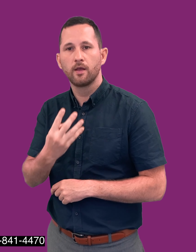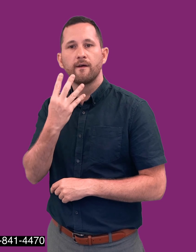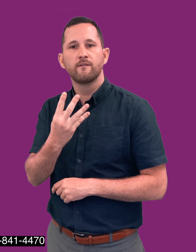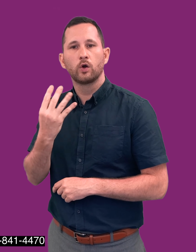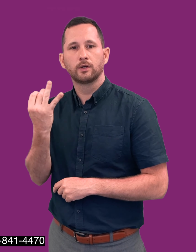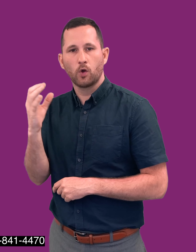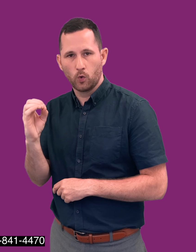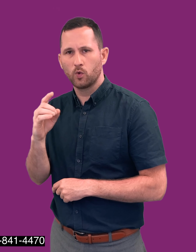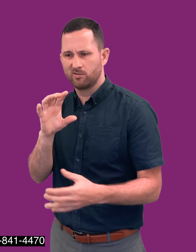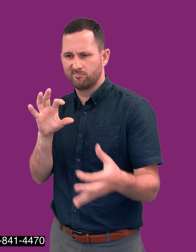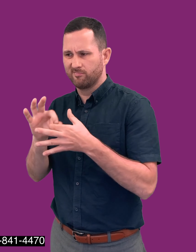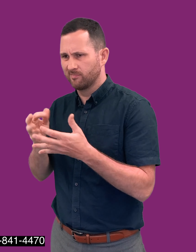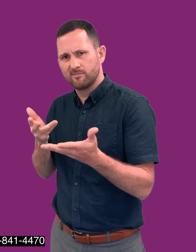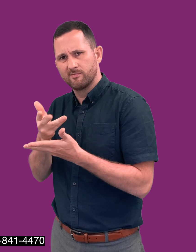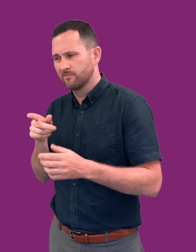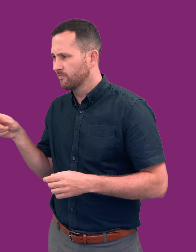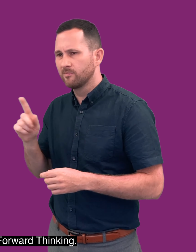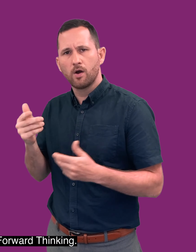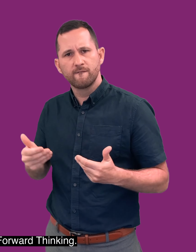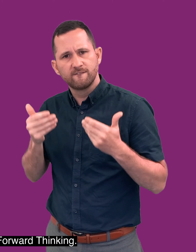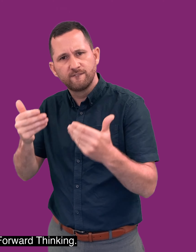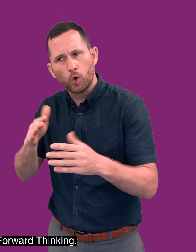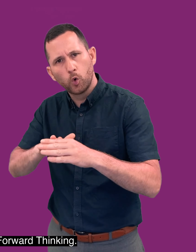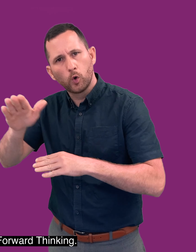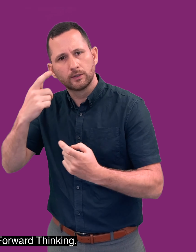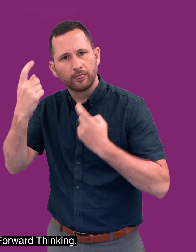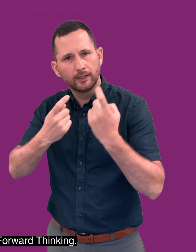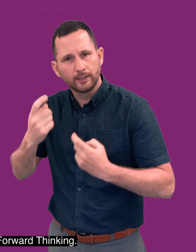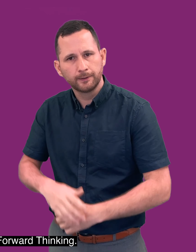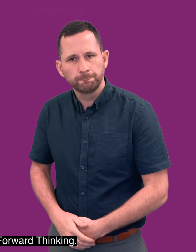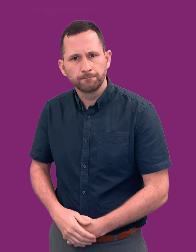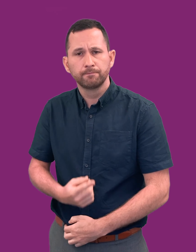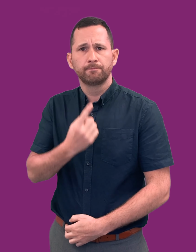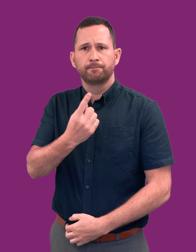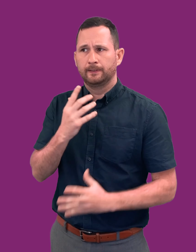841 4470 and speak with Forward Thinking.